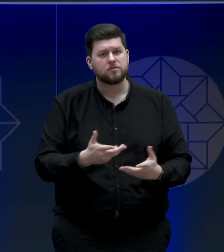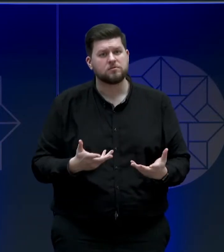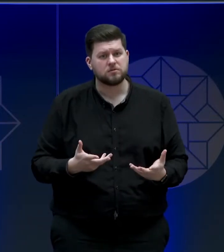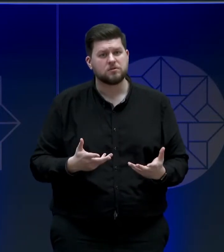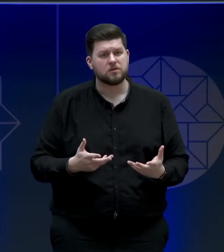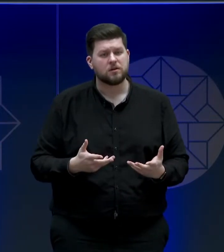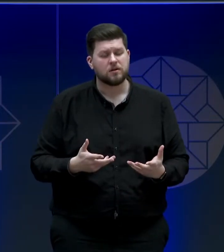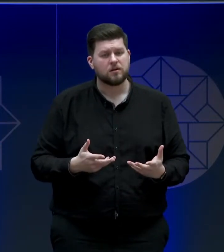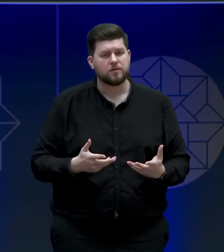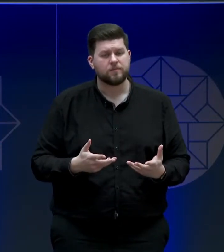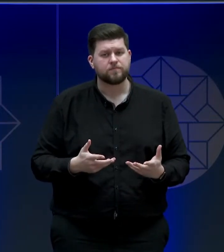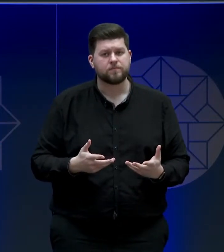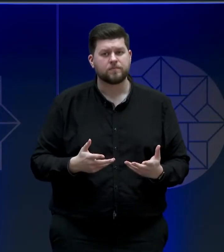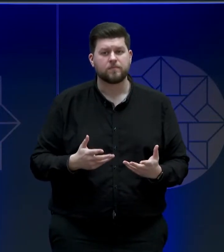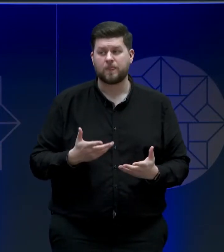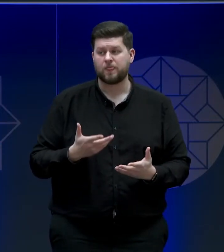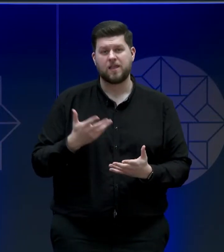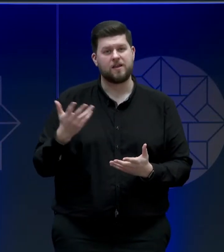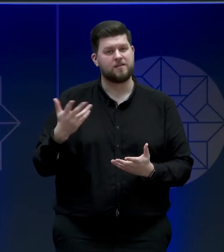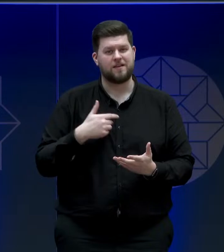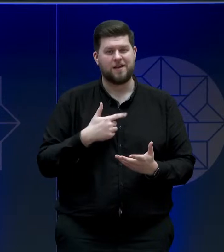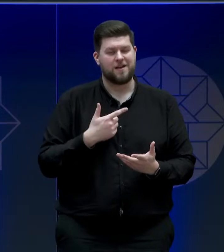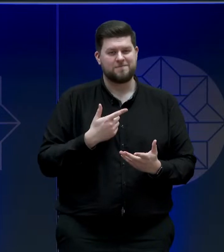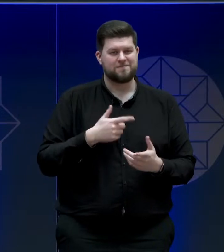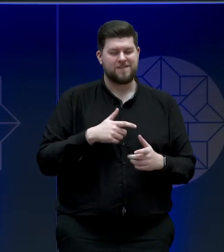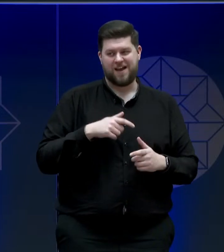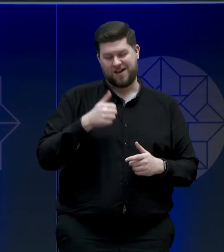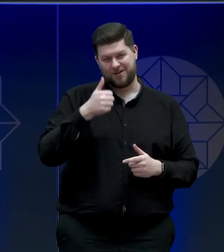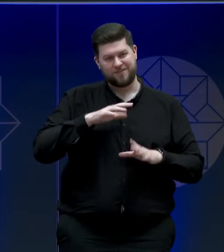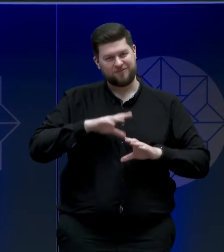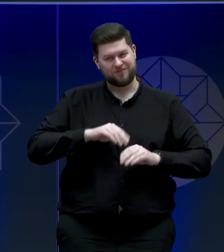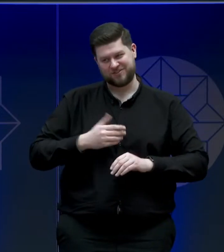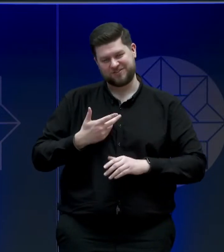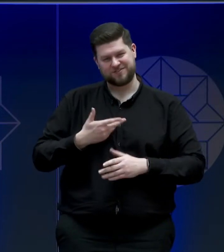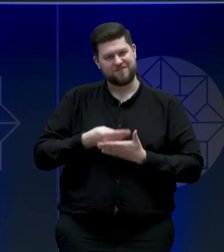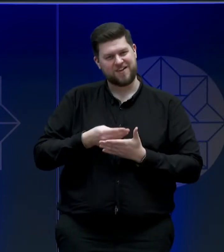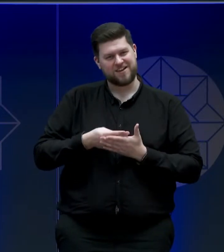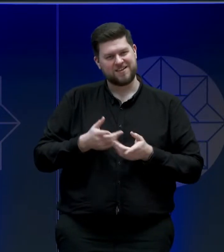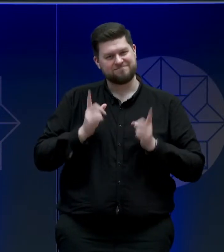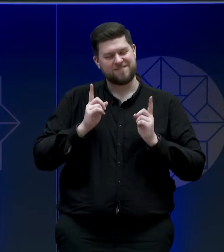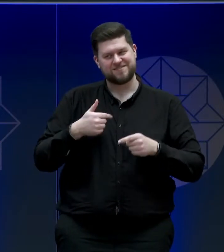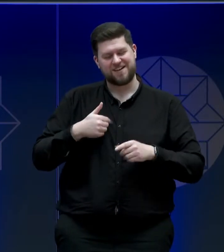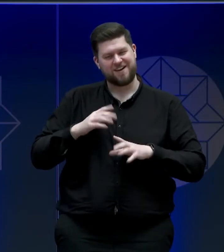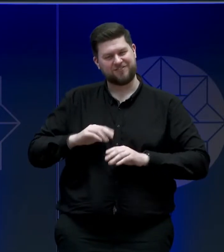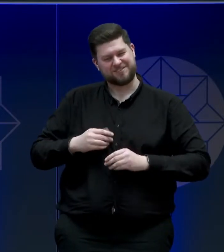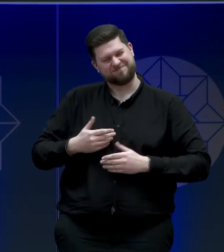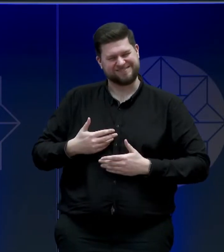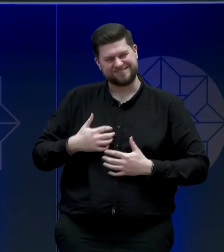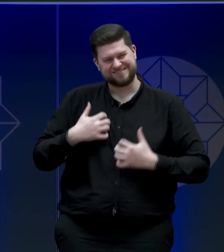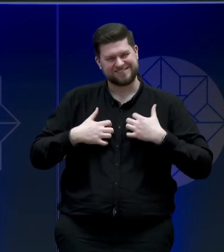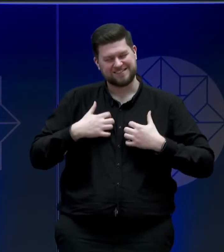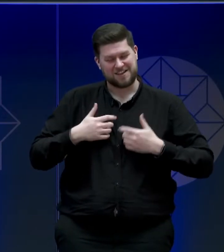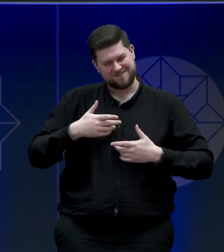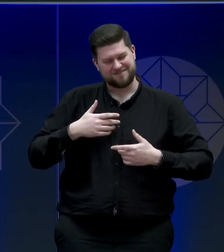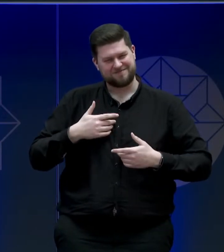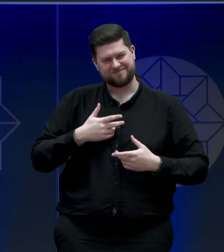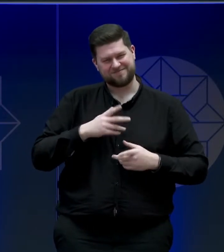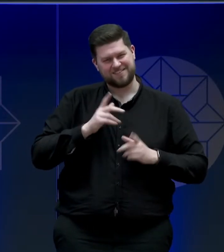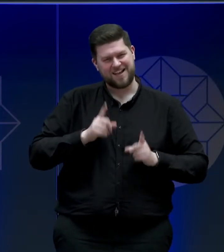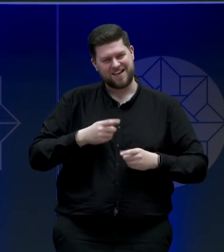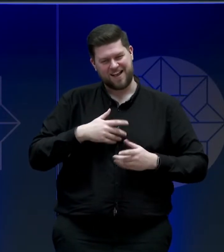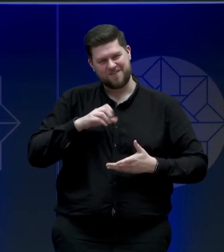get the old finance minister out of me. I'm always keen to create more taxpayers, you know. So the more out of our